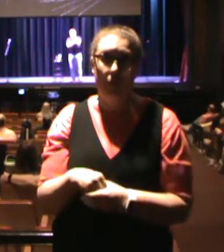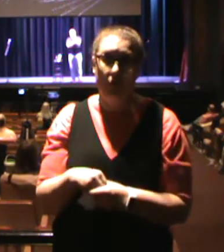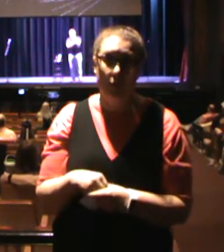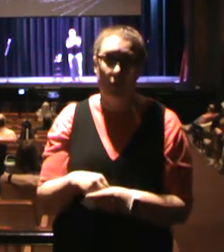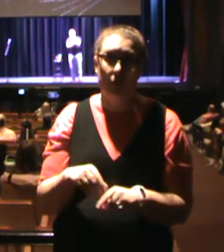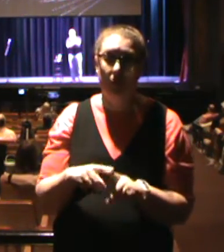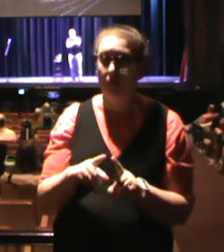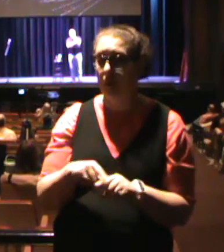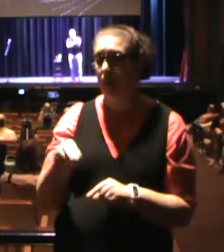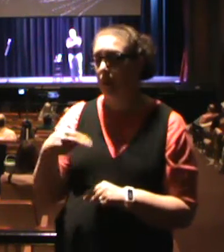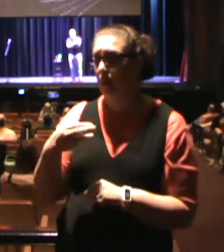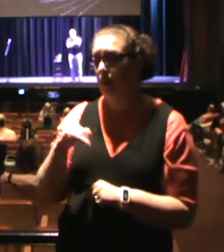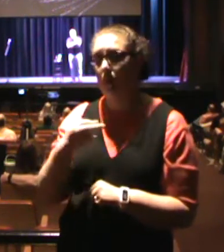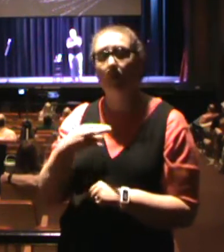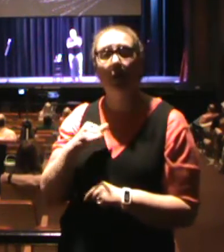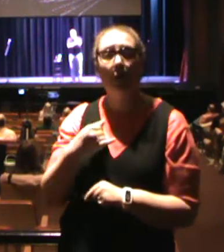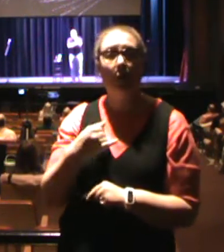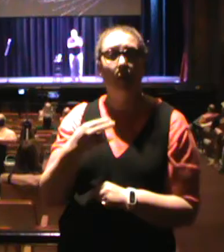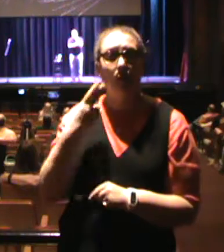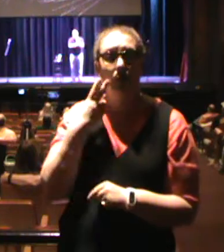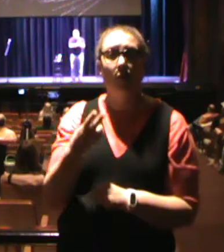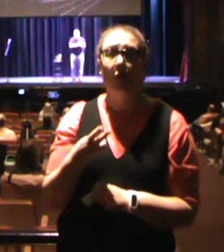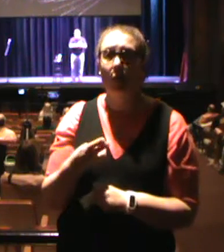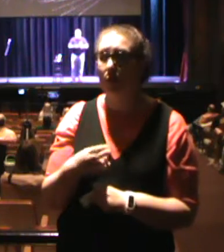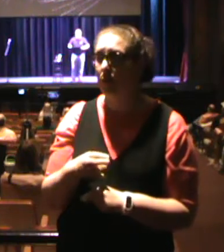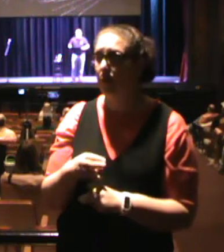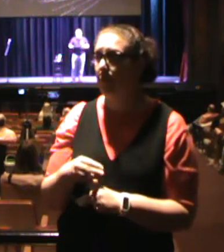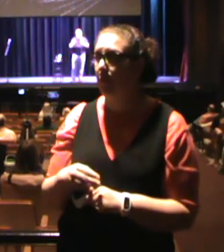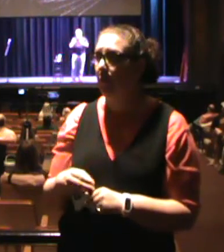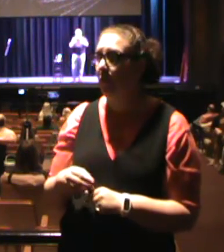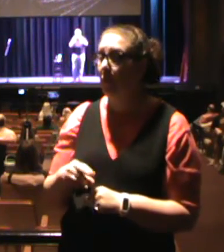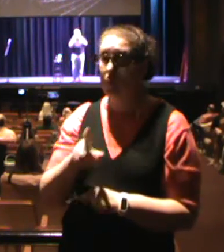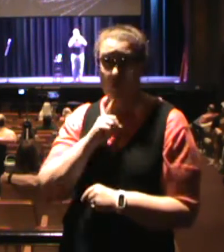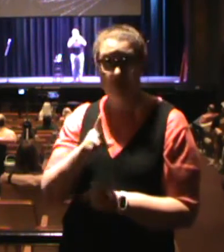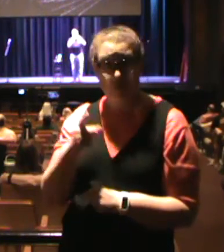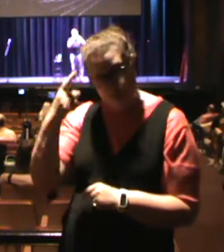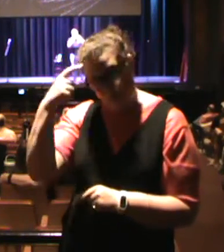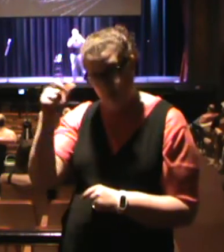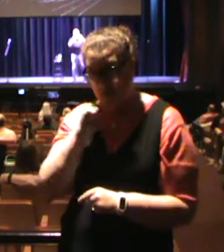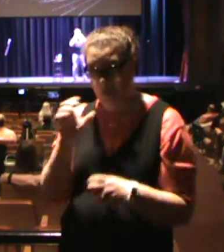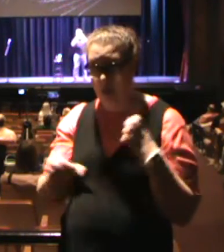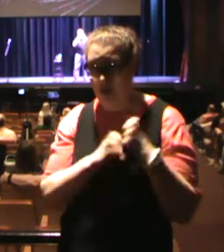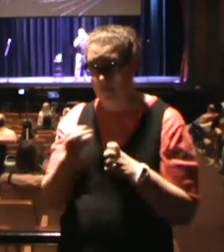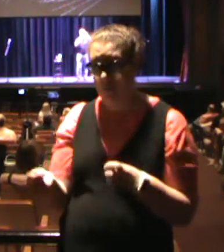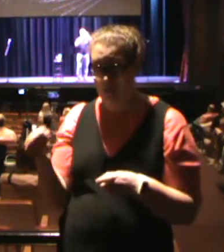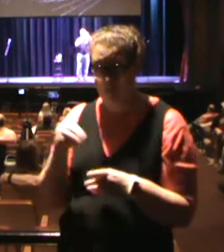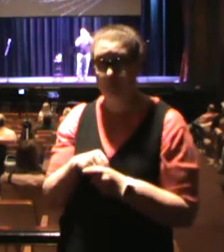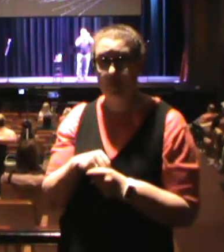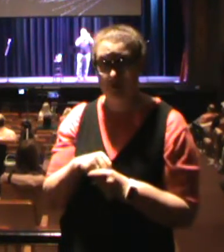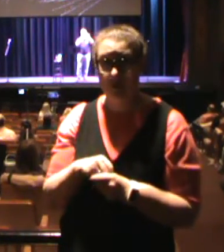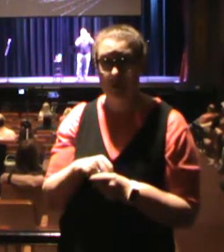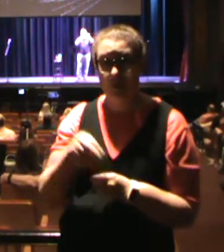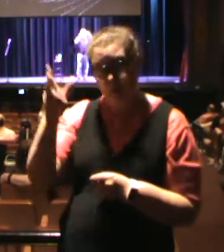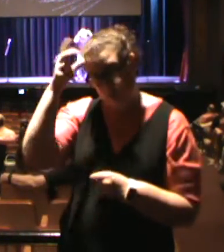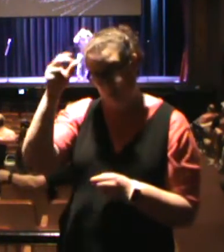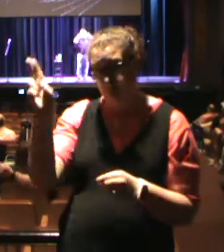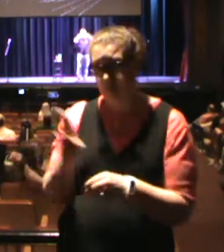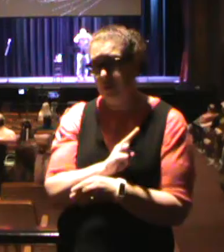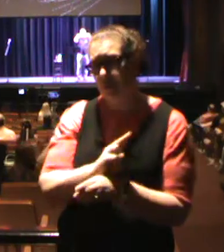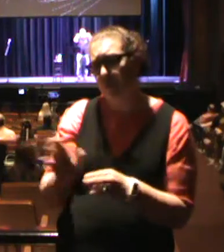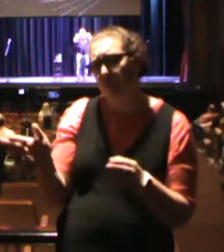in it. He saw it was evil and he knew that something needed to be done with it. So Satan has a way of using seemingly small things